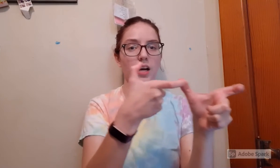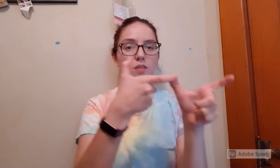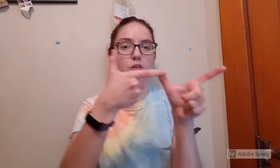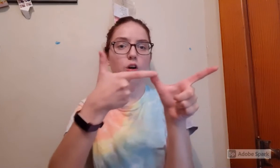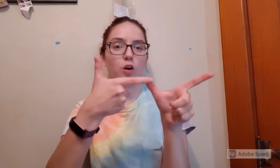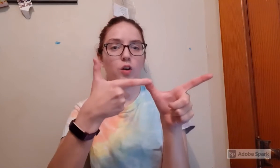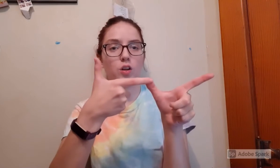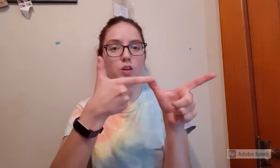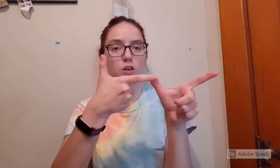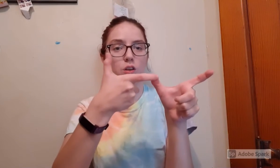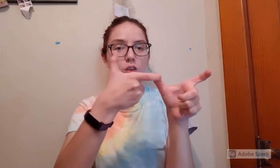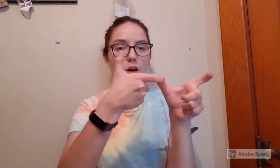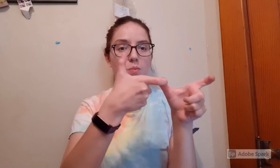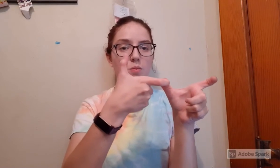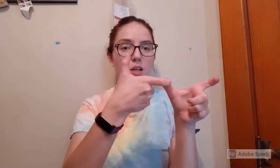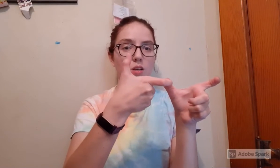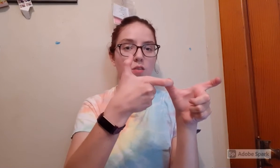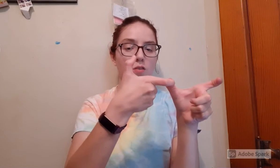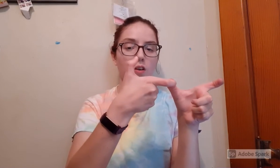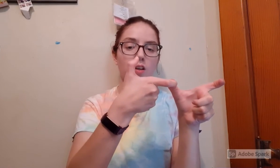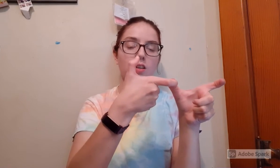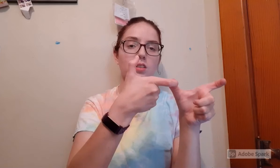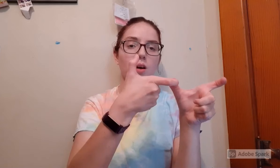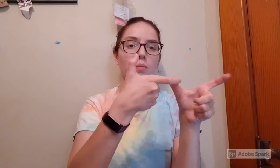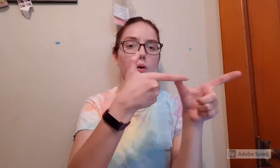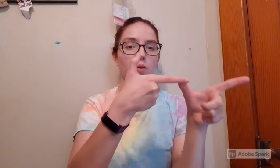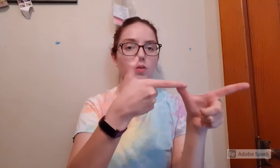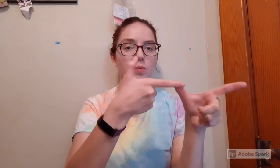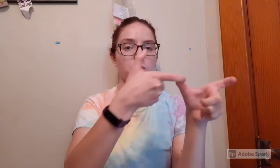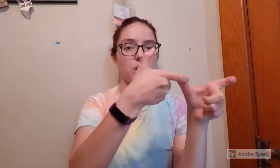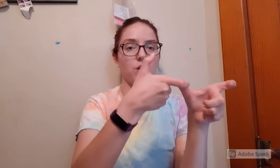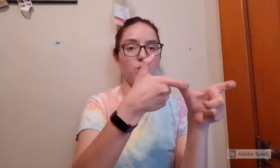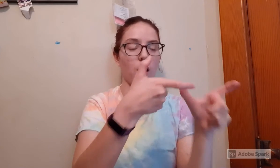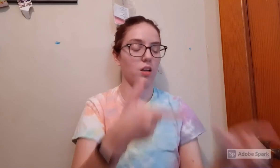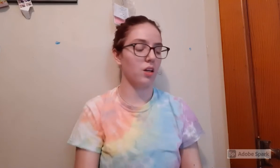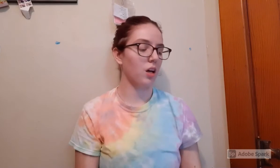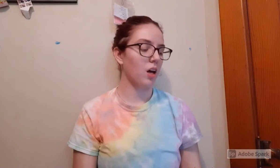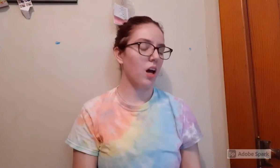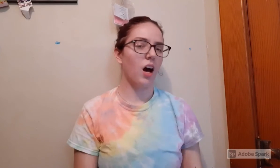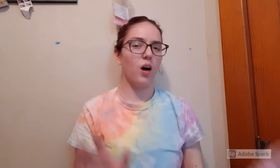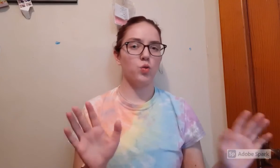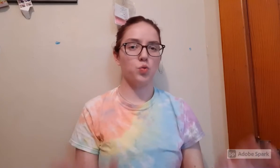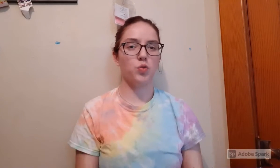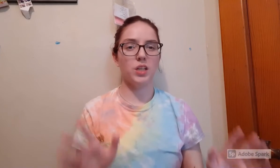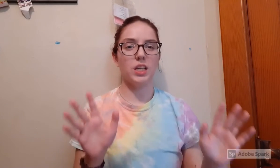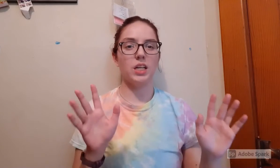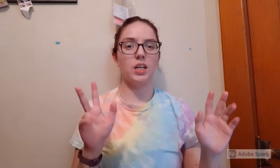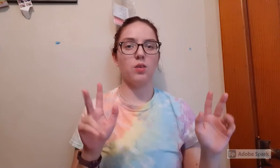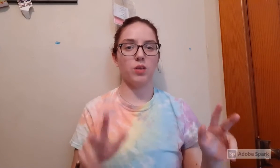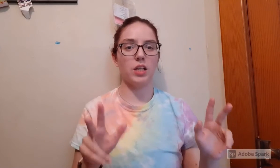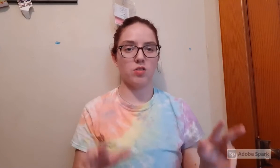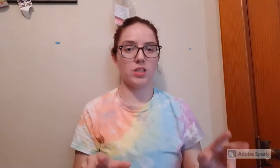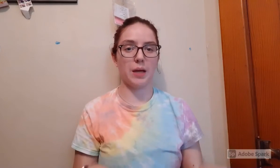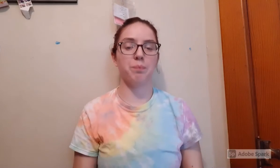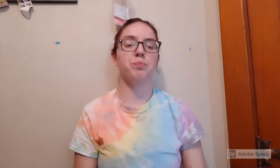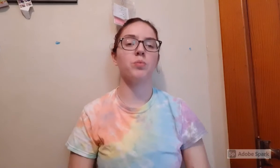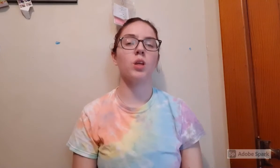of curl your thumb and your fingers on both of them. So it's like run. It's really, really interesting.